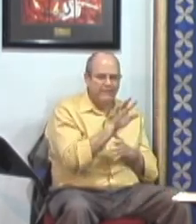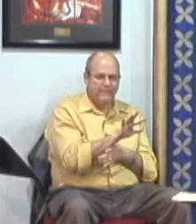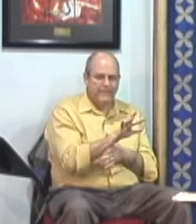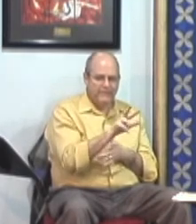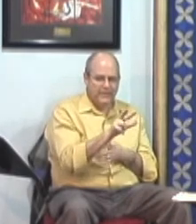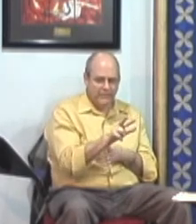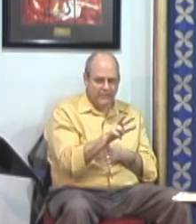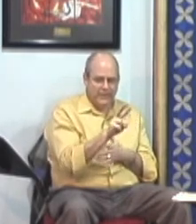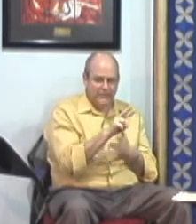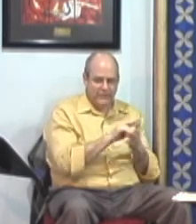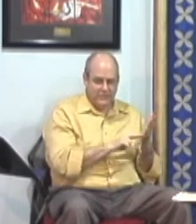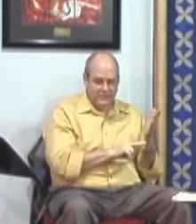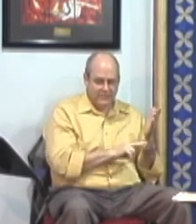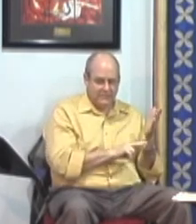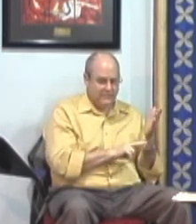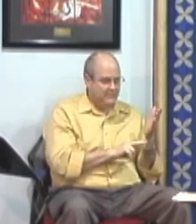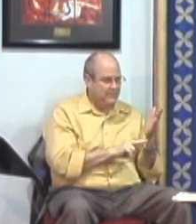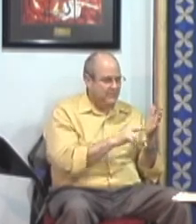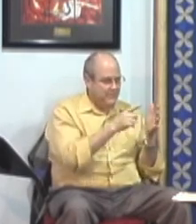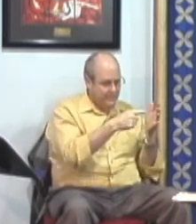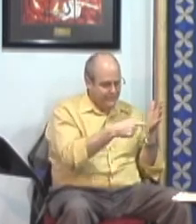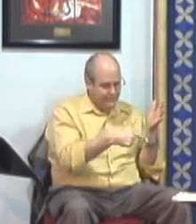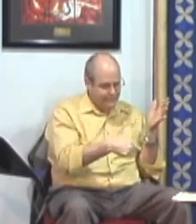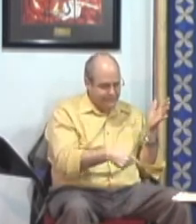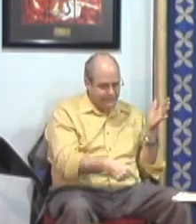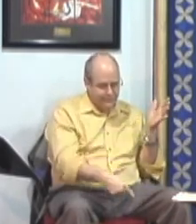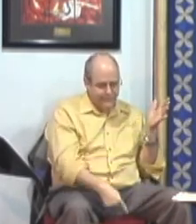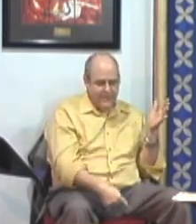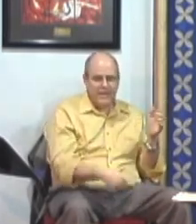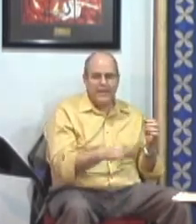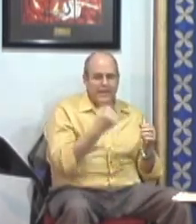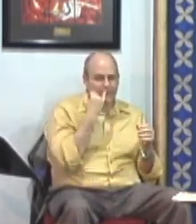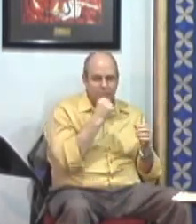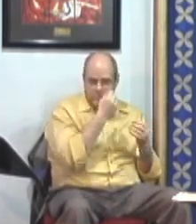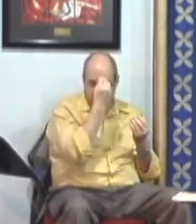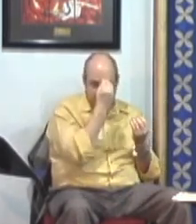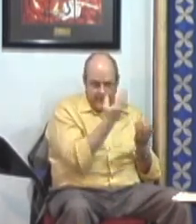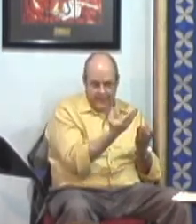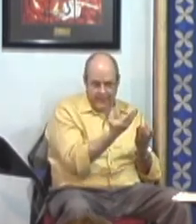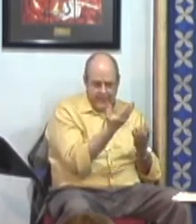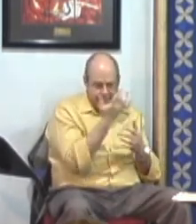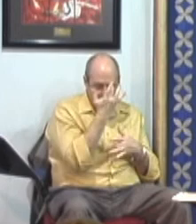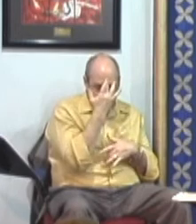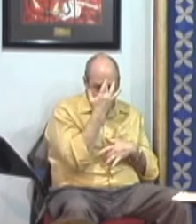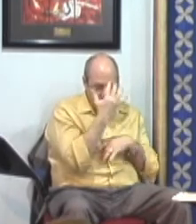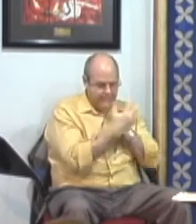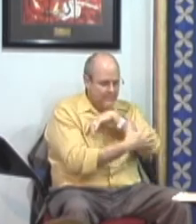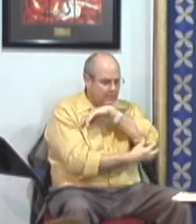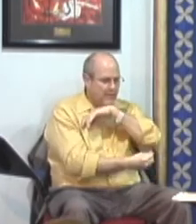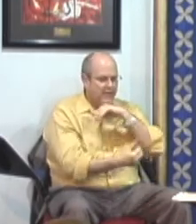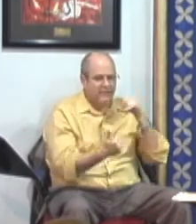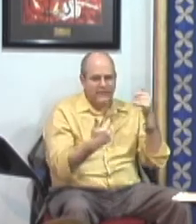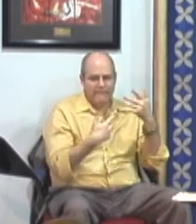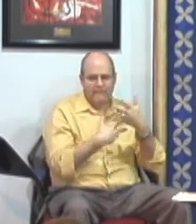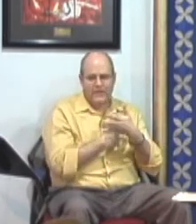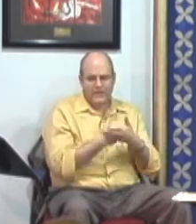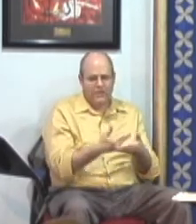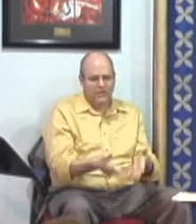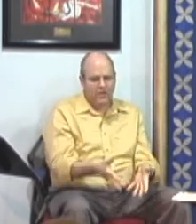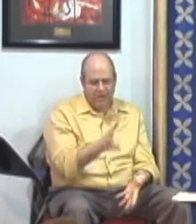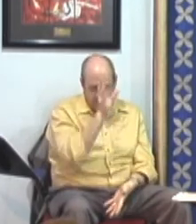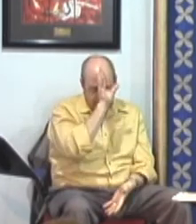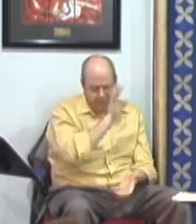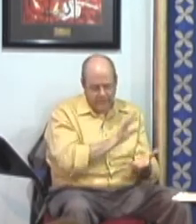53 verses that follow of curses for disobedience, including all kinds of sickness, poverty, fear, loss,